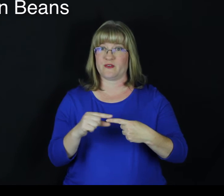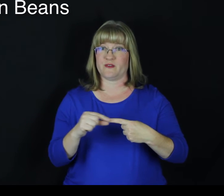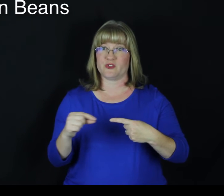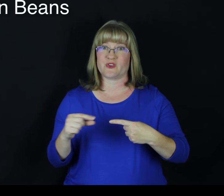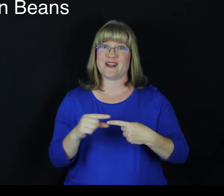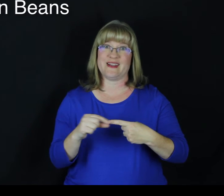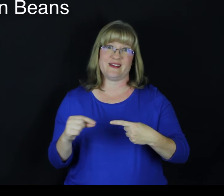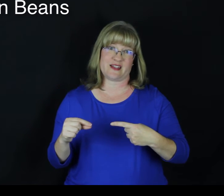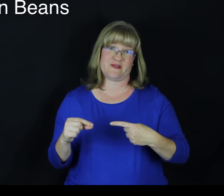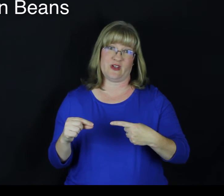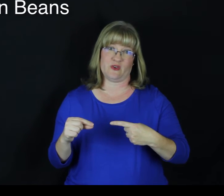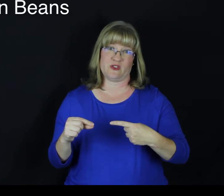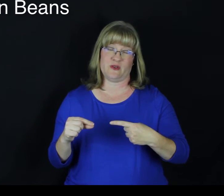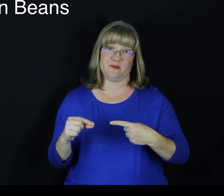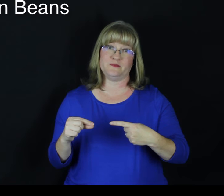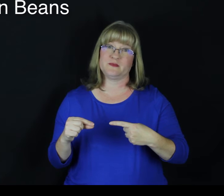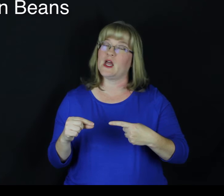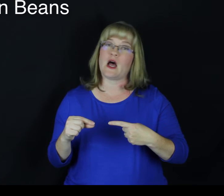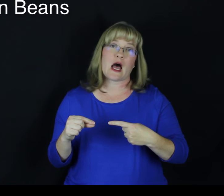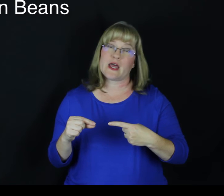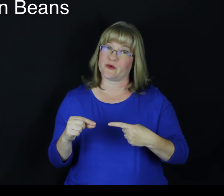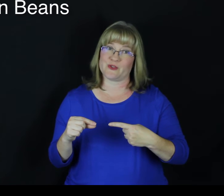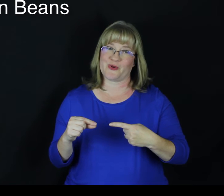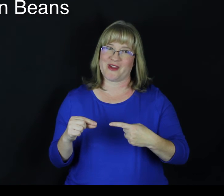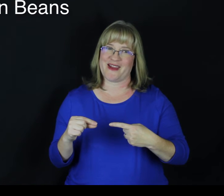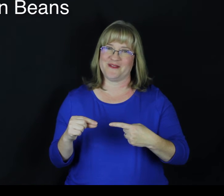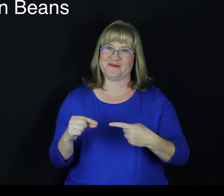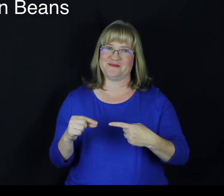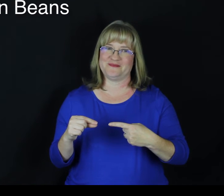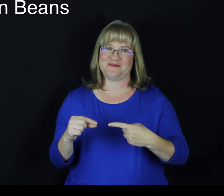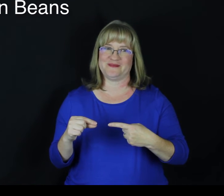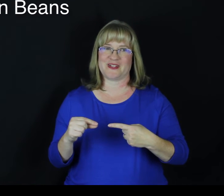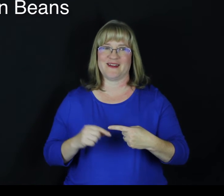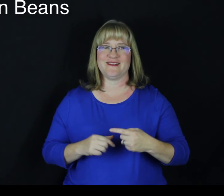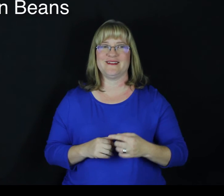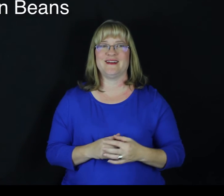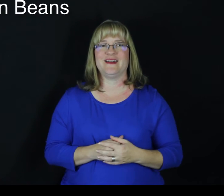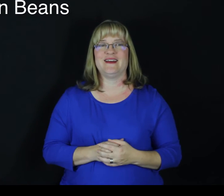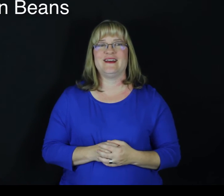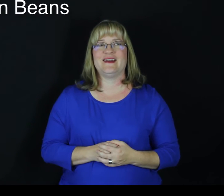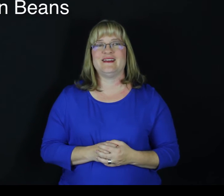of a straight index finger too. Either is okay. Okay?